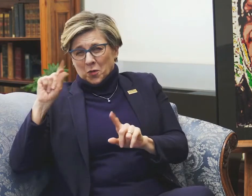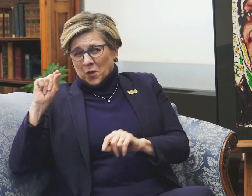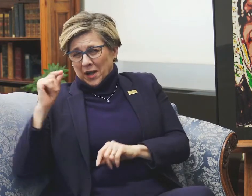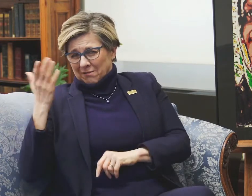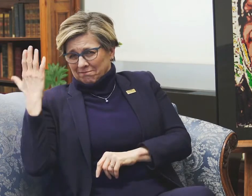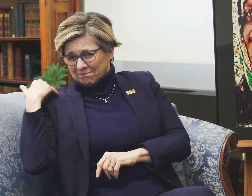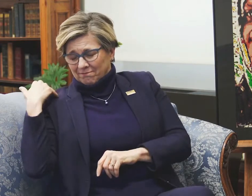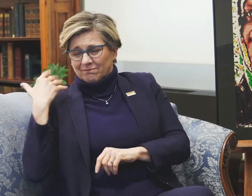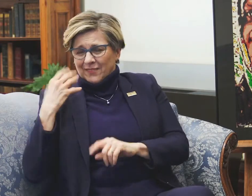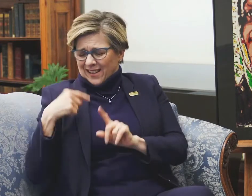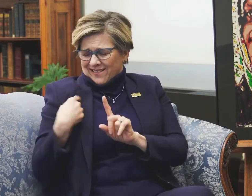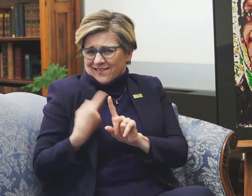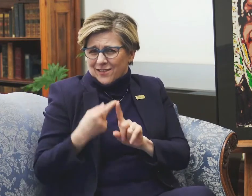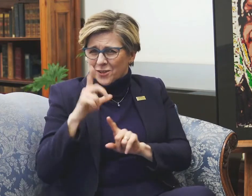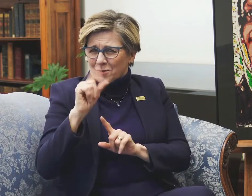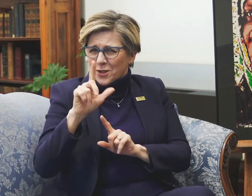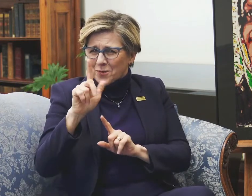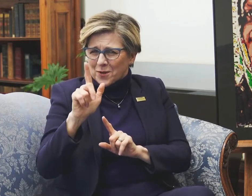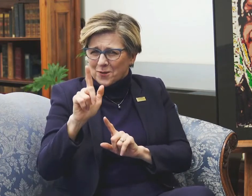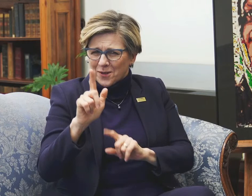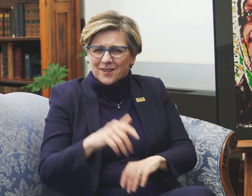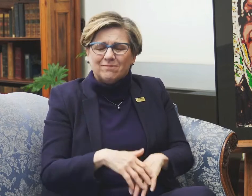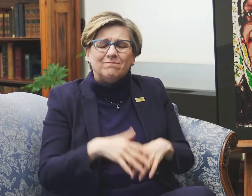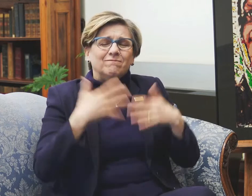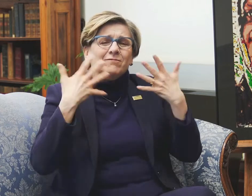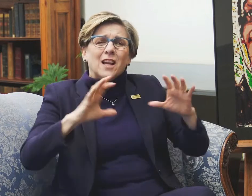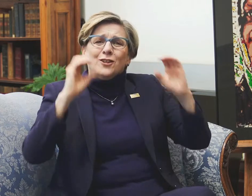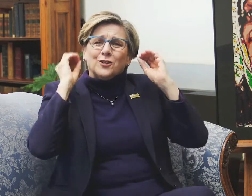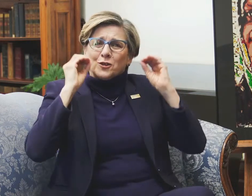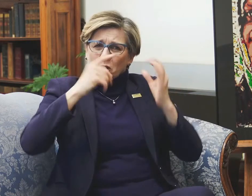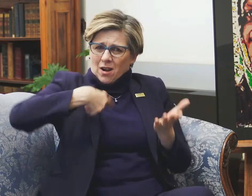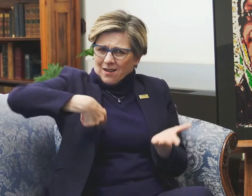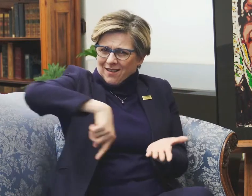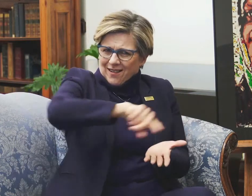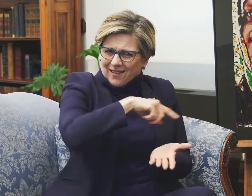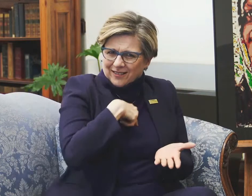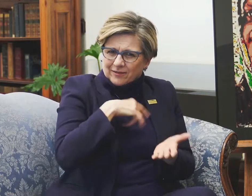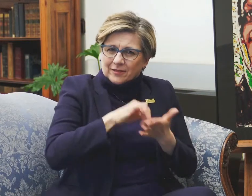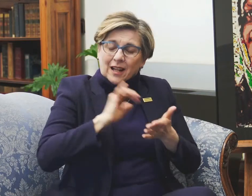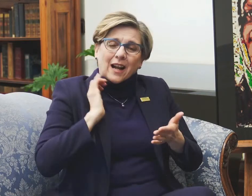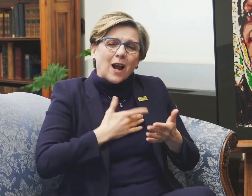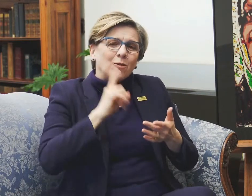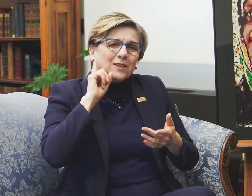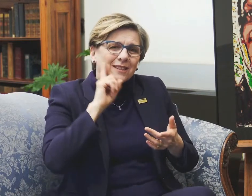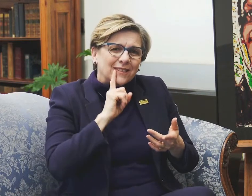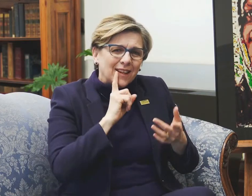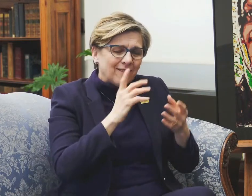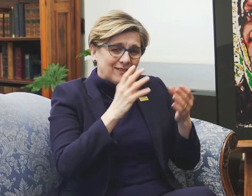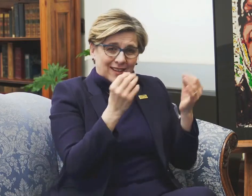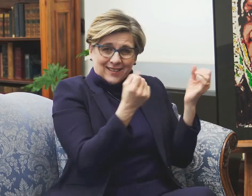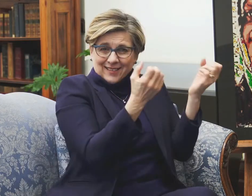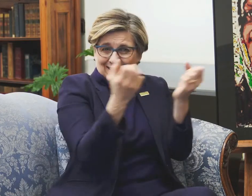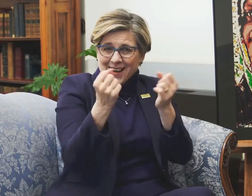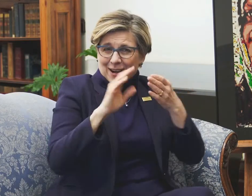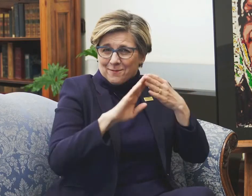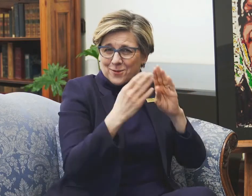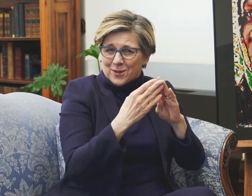If there's anything that 2020 and the beginning of 2021 has taught our deaf and signing